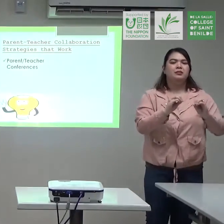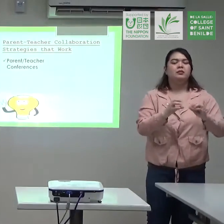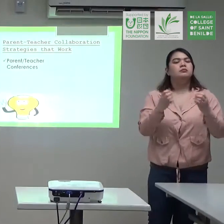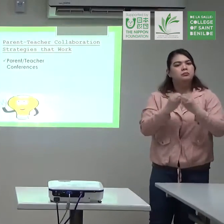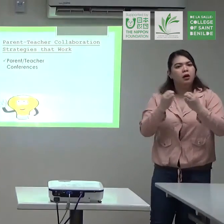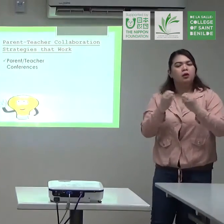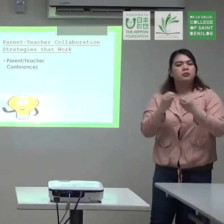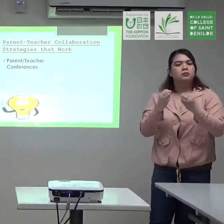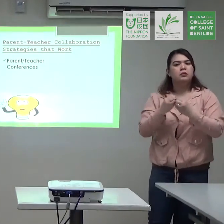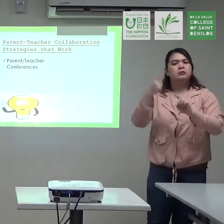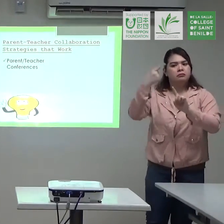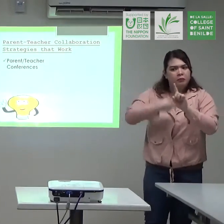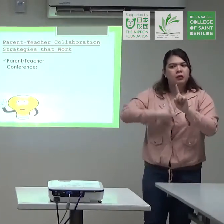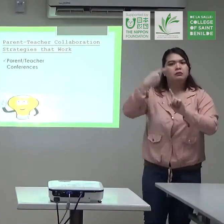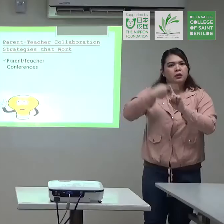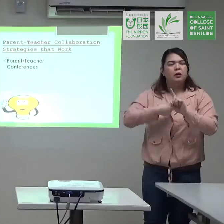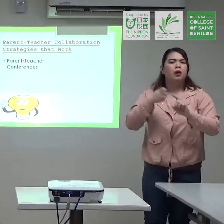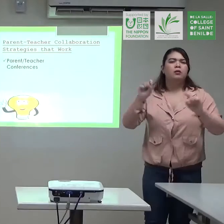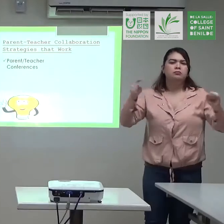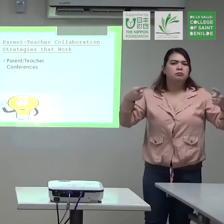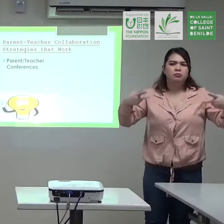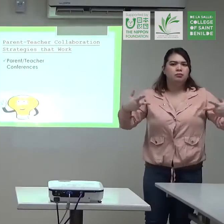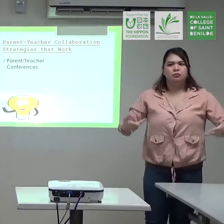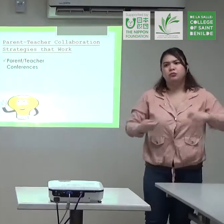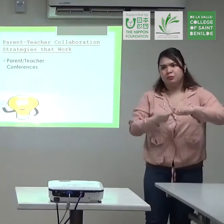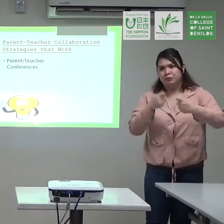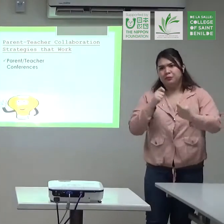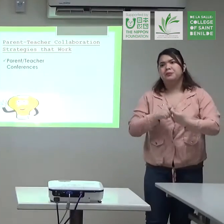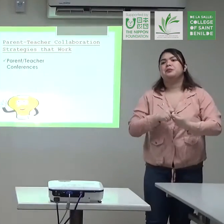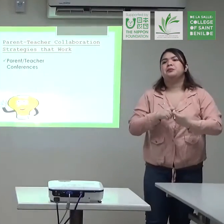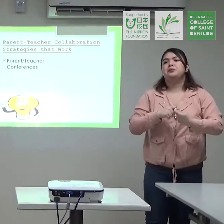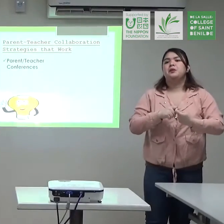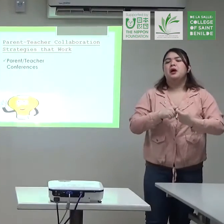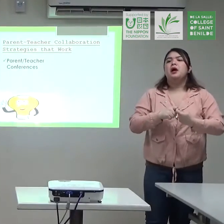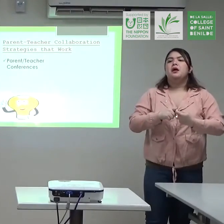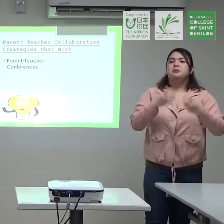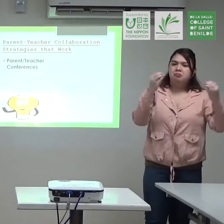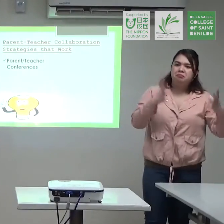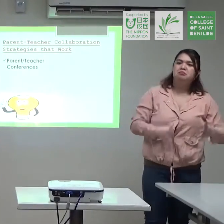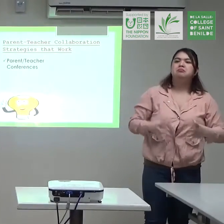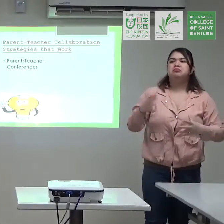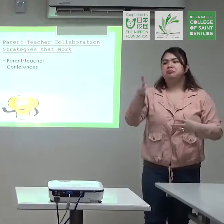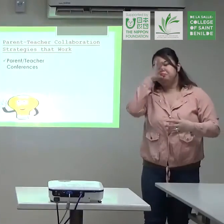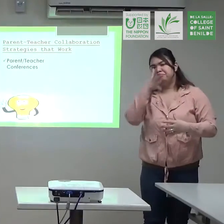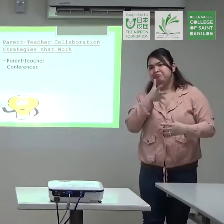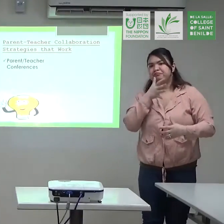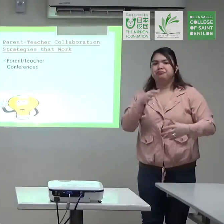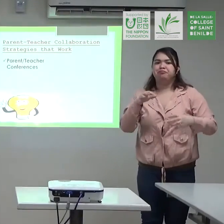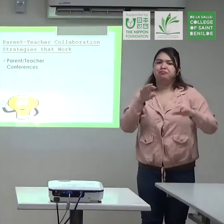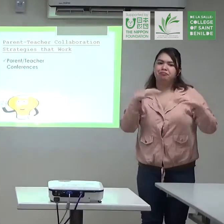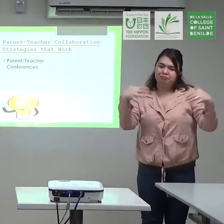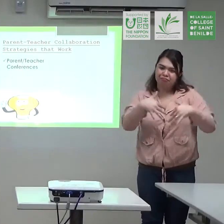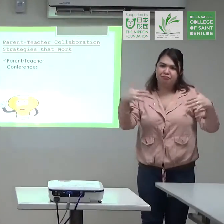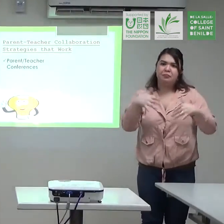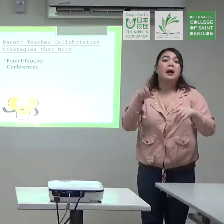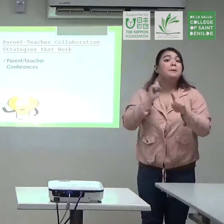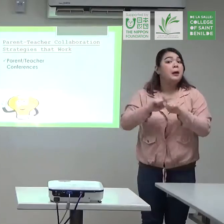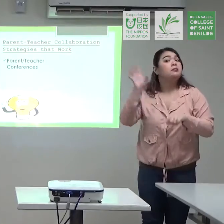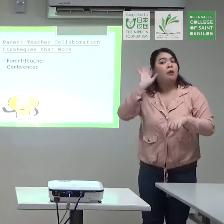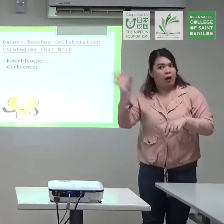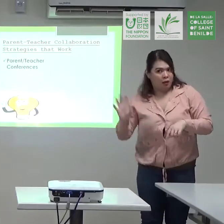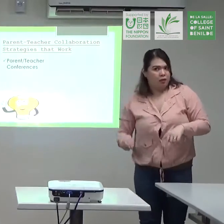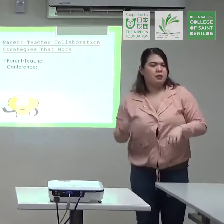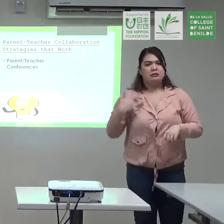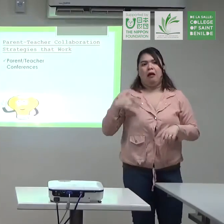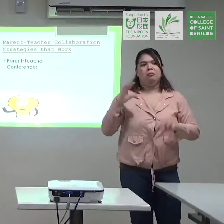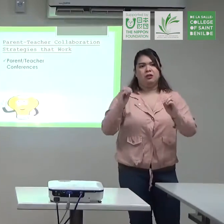conduct monthly, quarterly parent-teacher conferences. But be very creative in your conference. Hindi